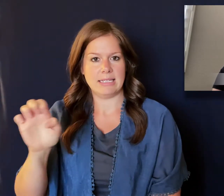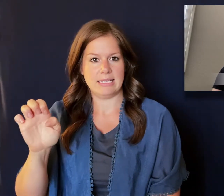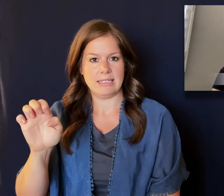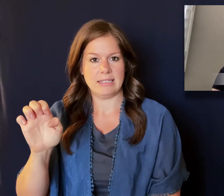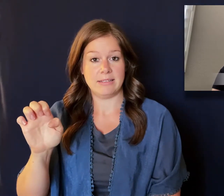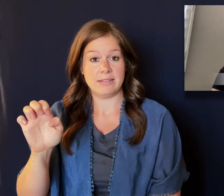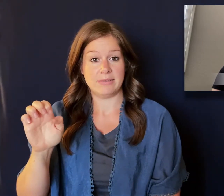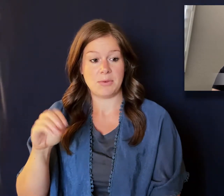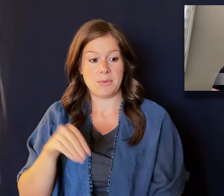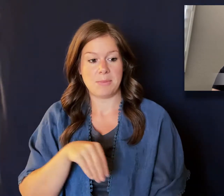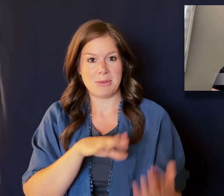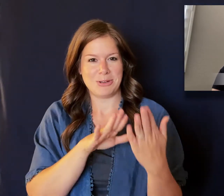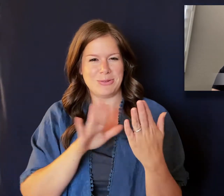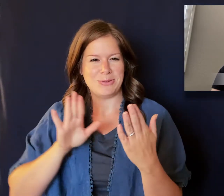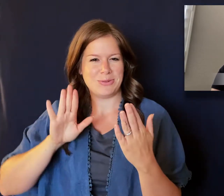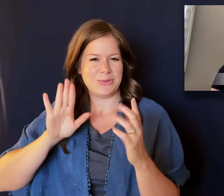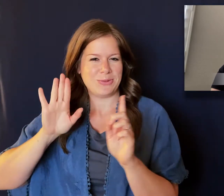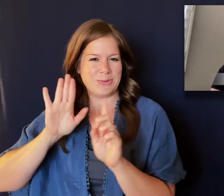go out fishing.